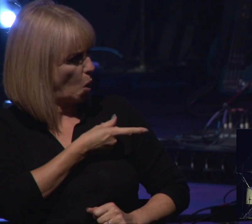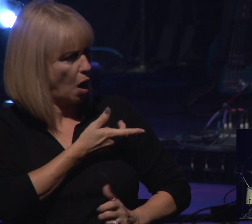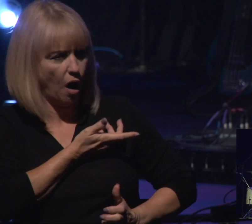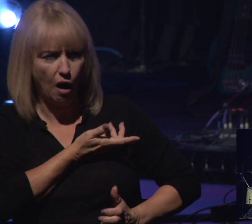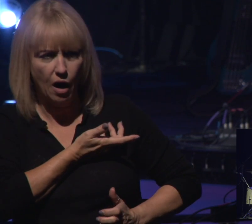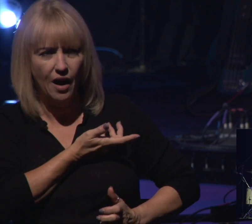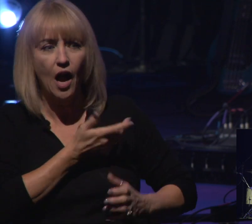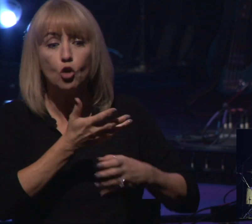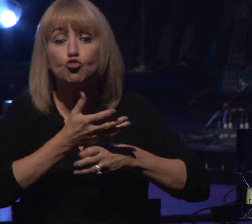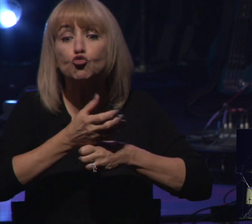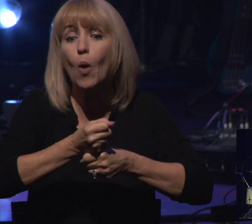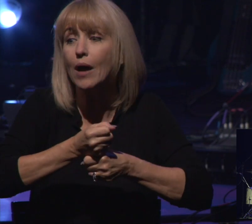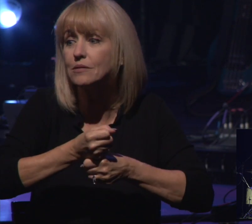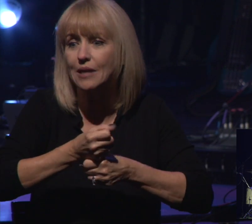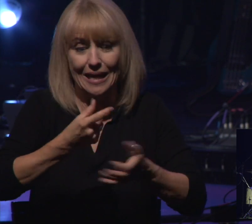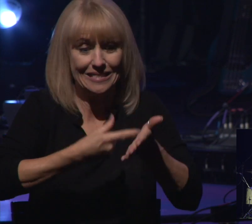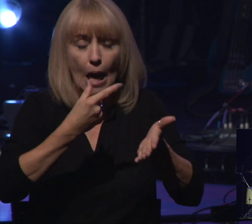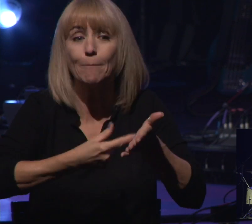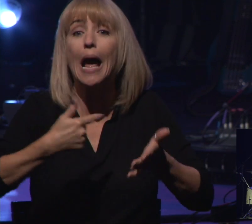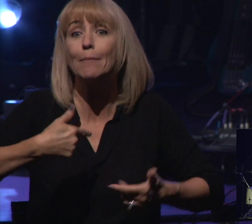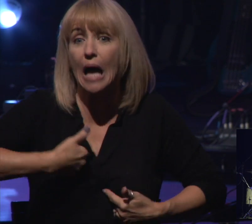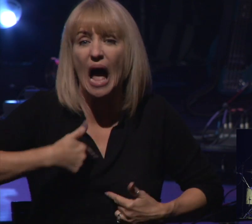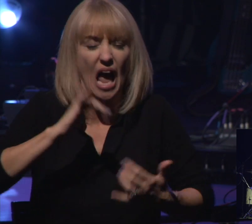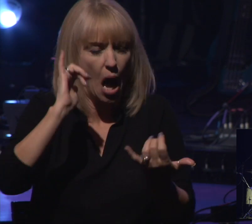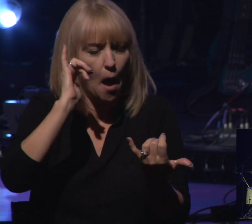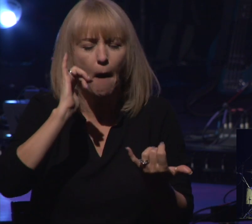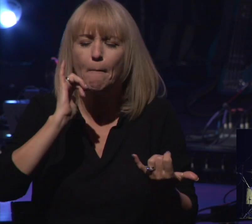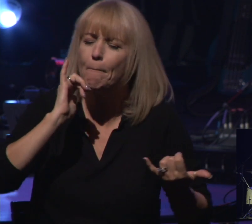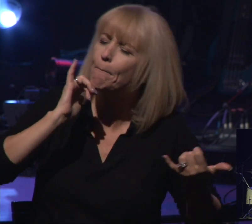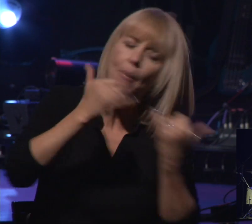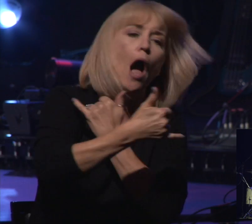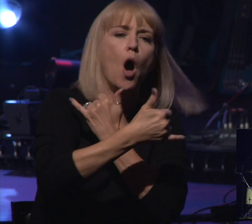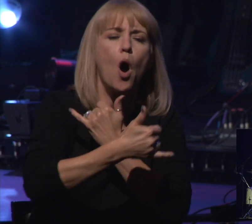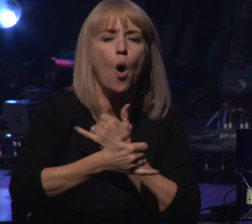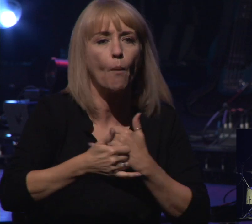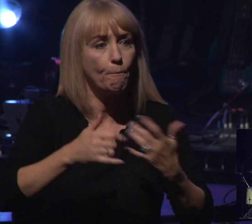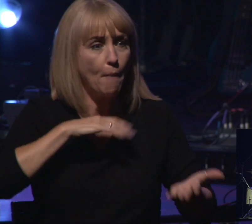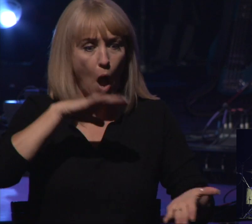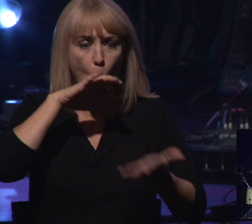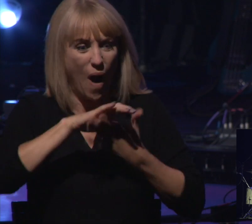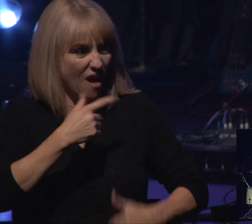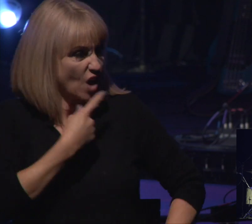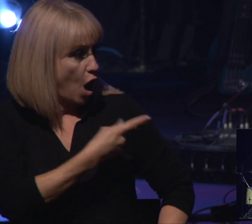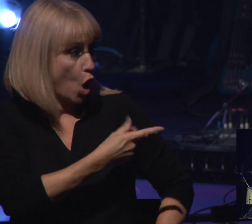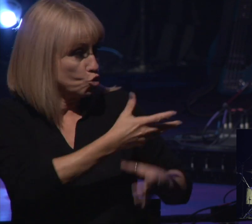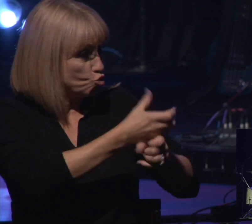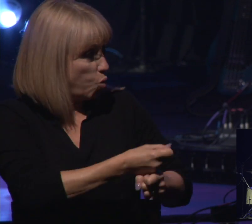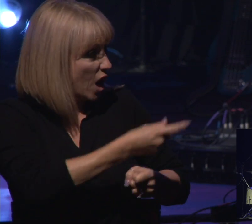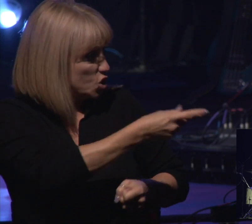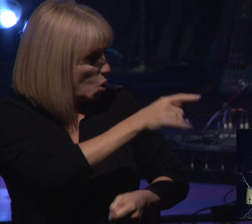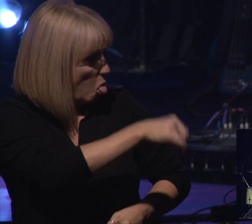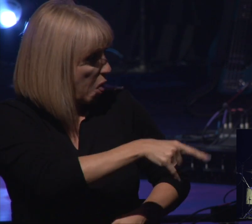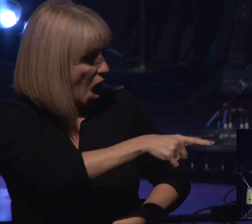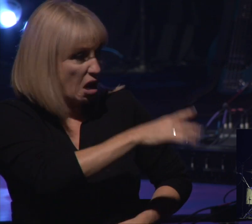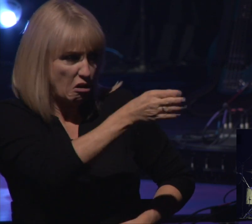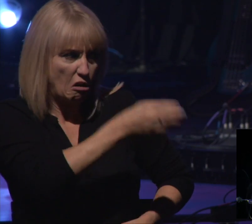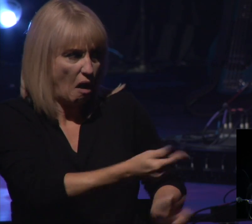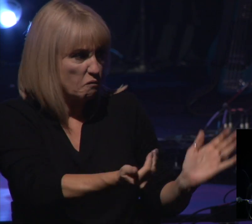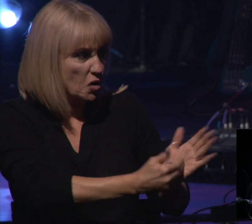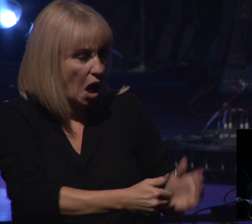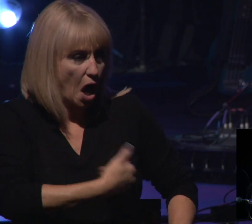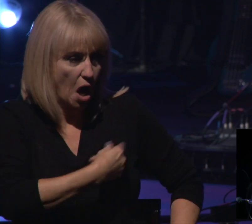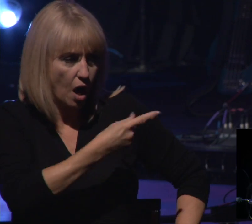life. Trust. I can do something really stupid, really boneheaded, and she'll go, whoa, I'm not going to trust you with that